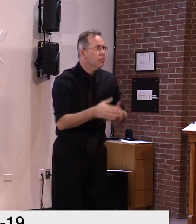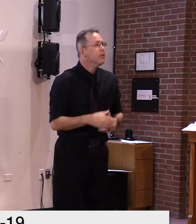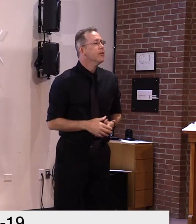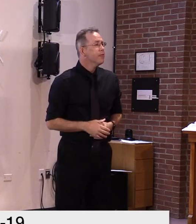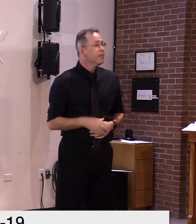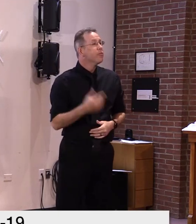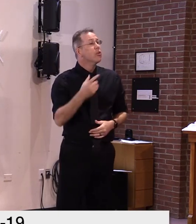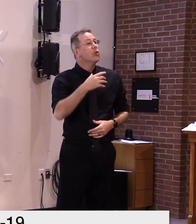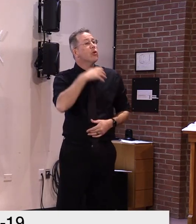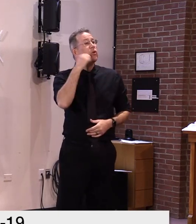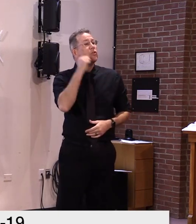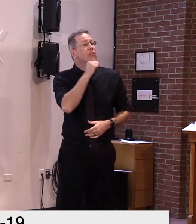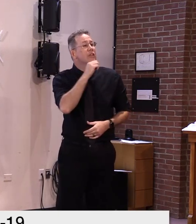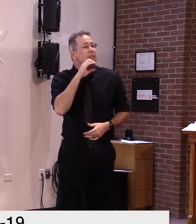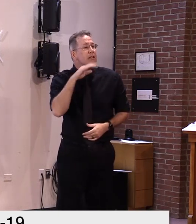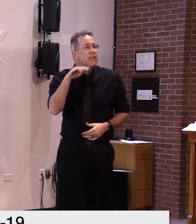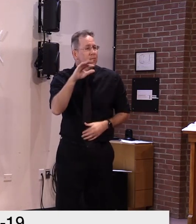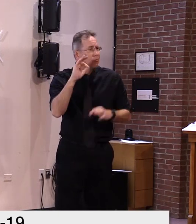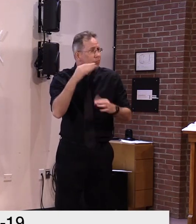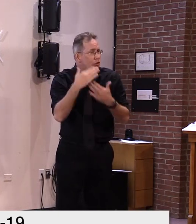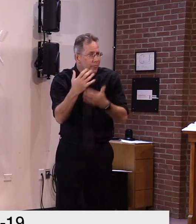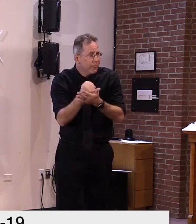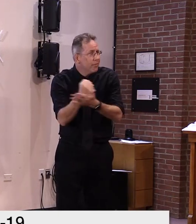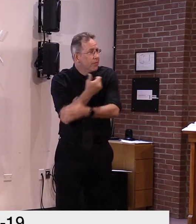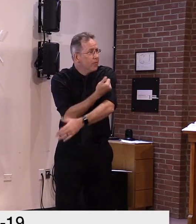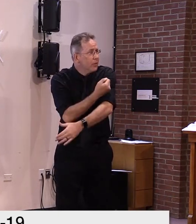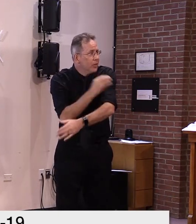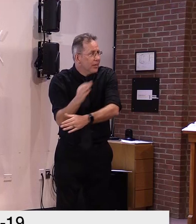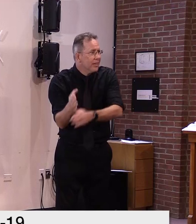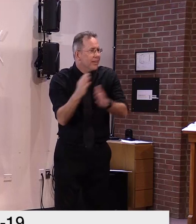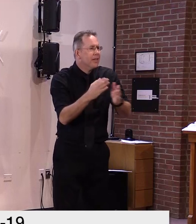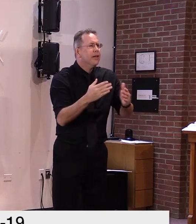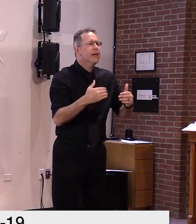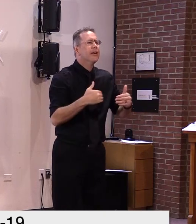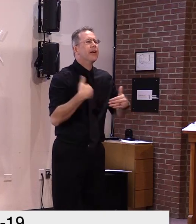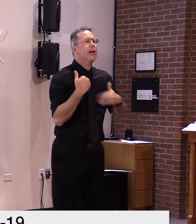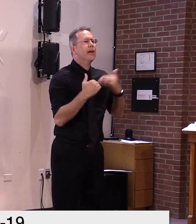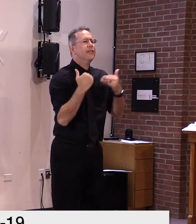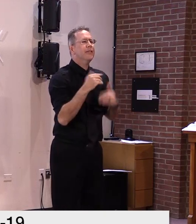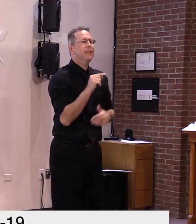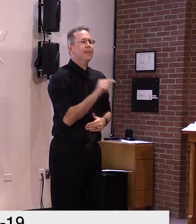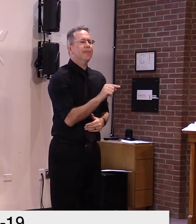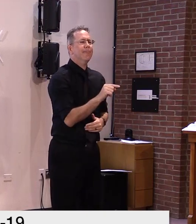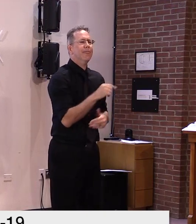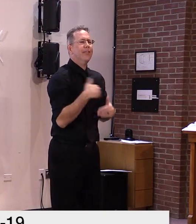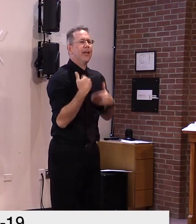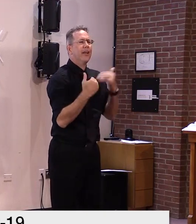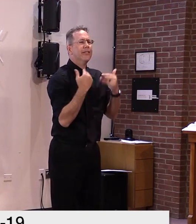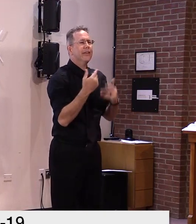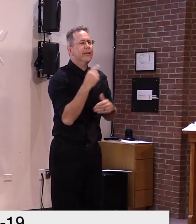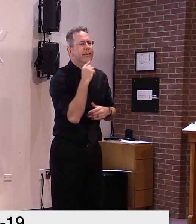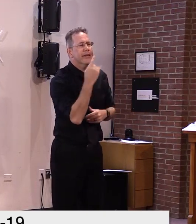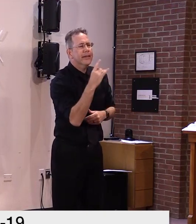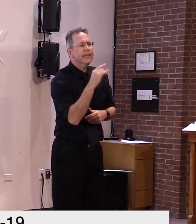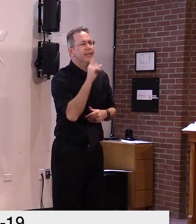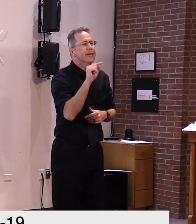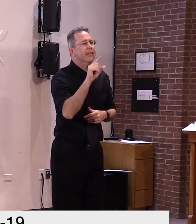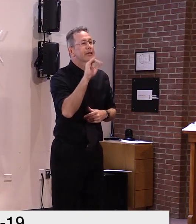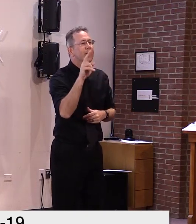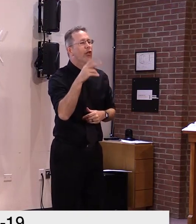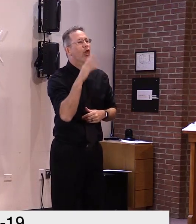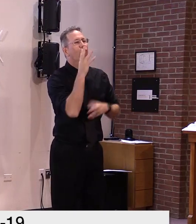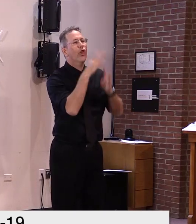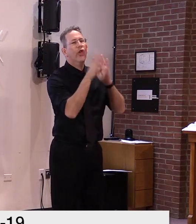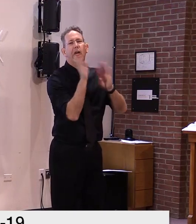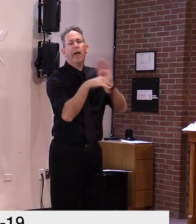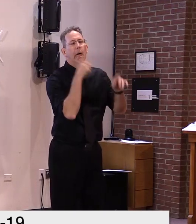younger and middle age and older individuals. But that cohort between 20 years old and early 30s is down compared to last